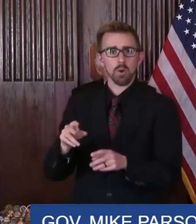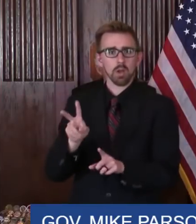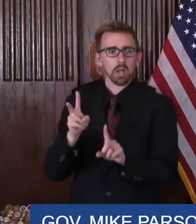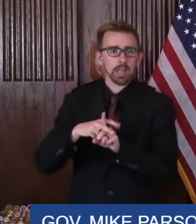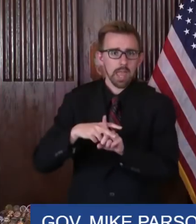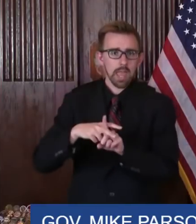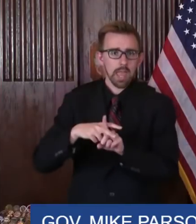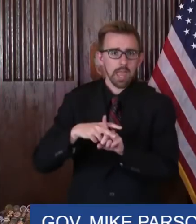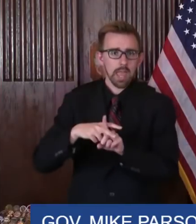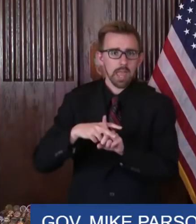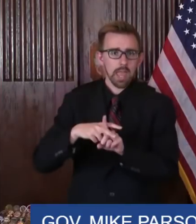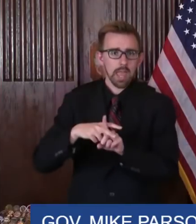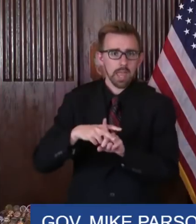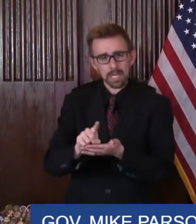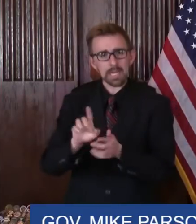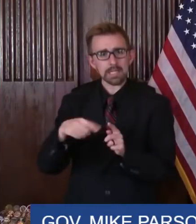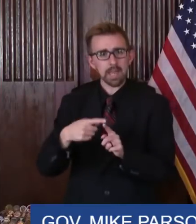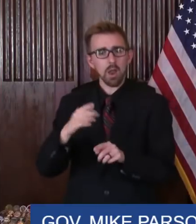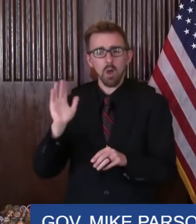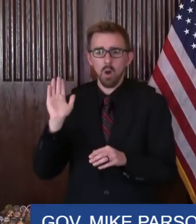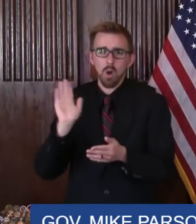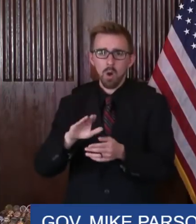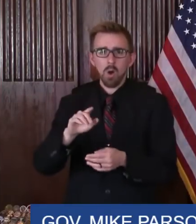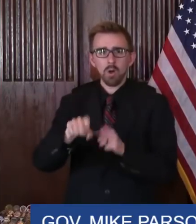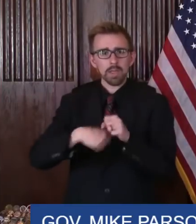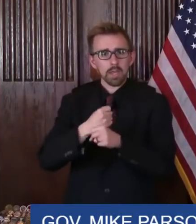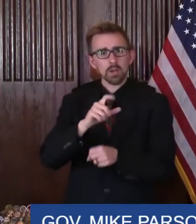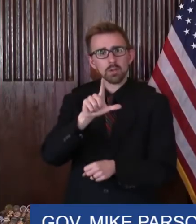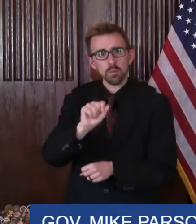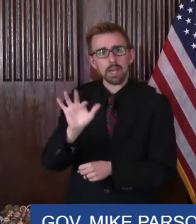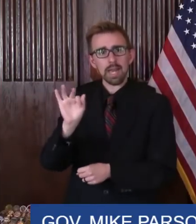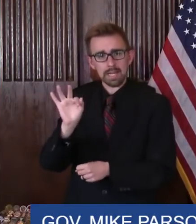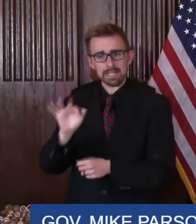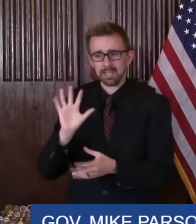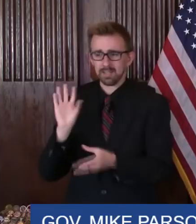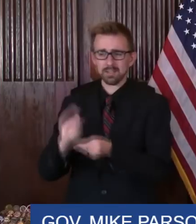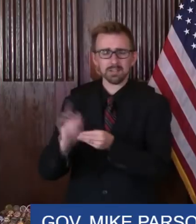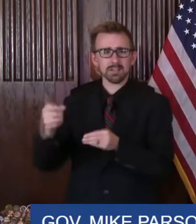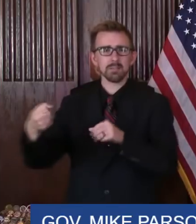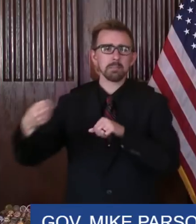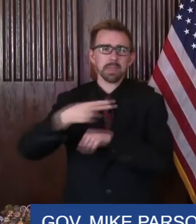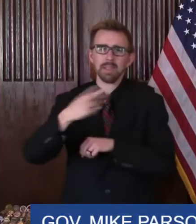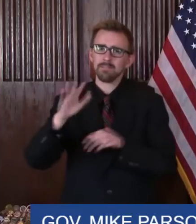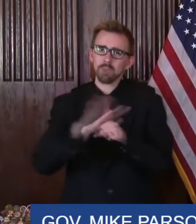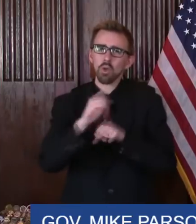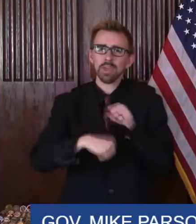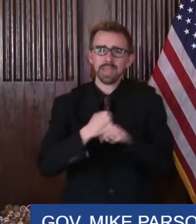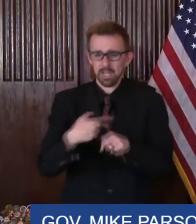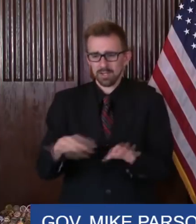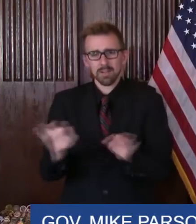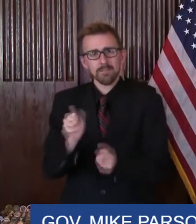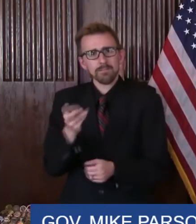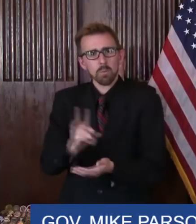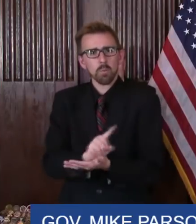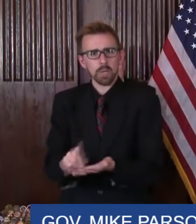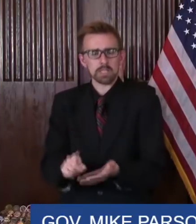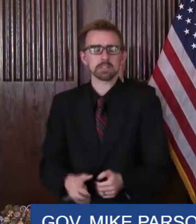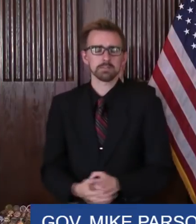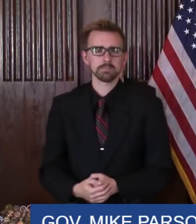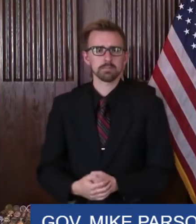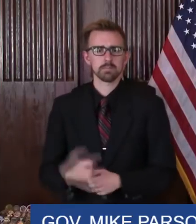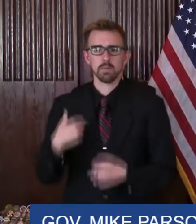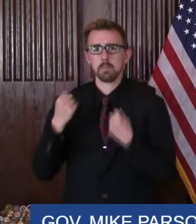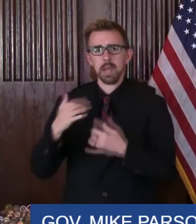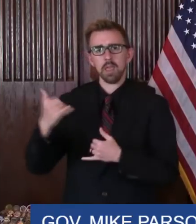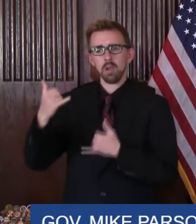weeks than for the entire year of 2019. On average, we're receiving more than 100,000 calls and